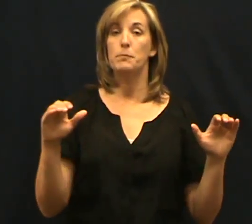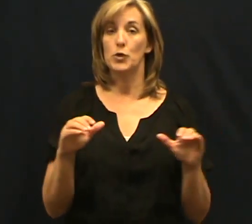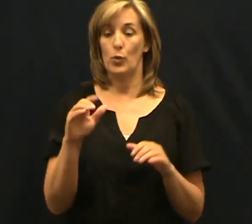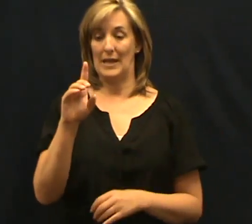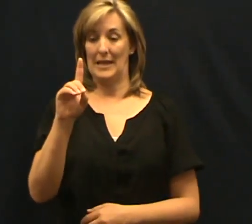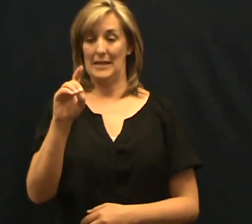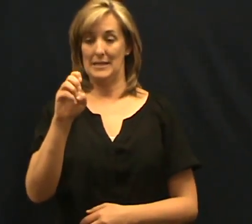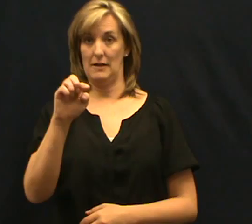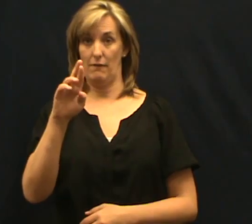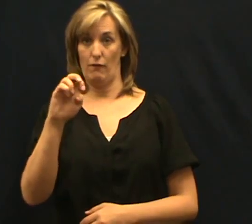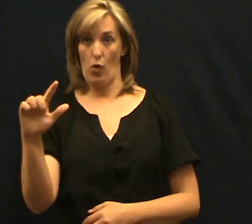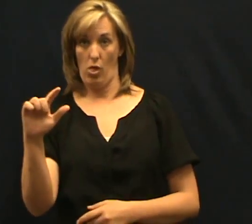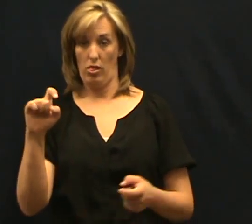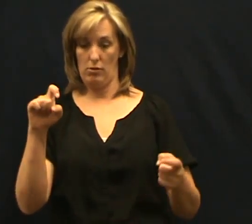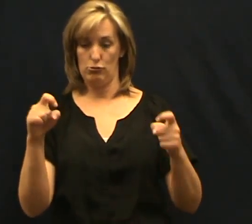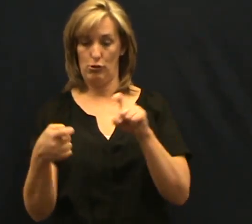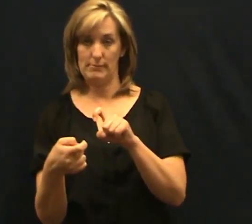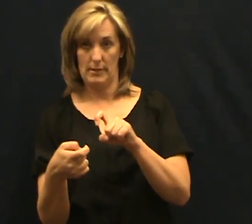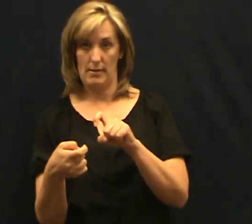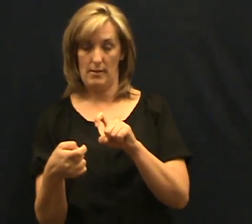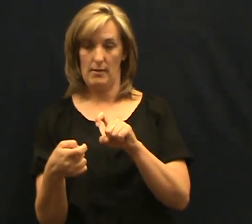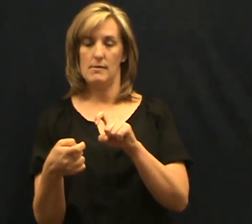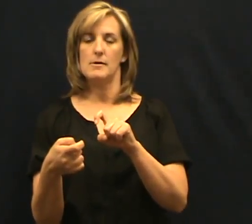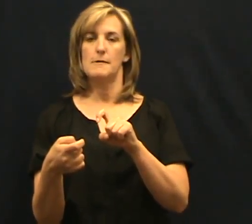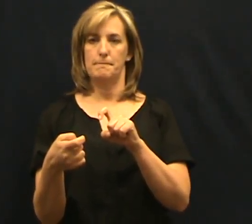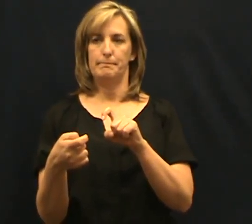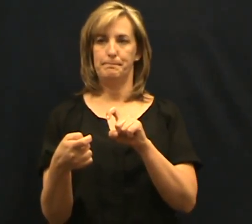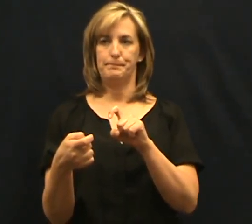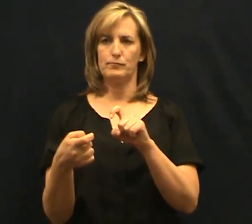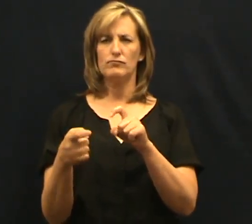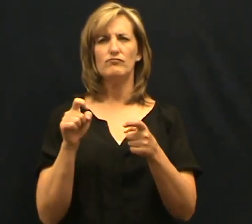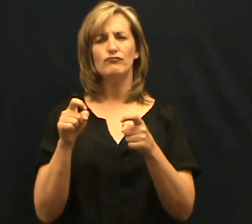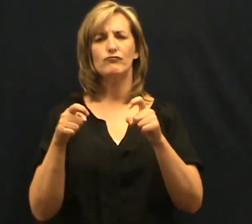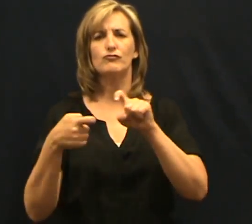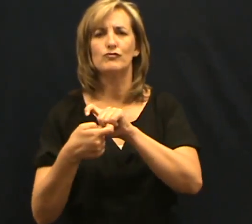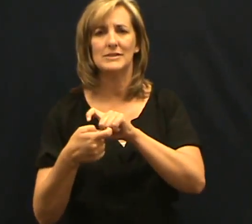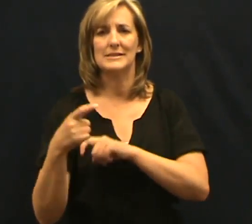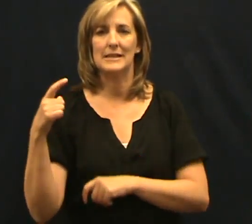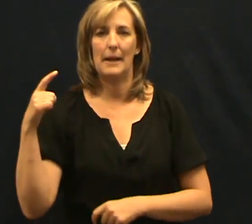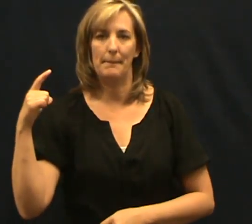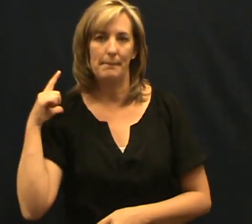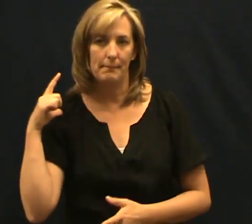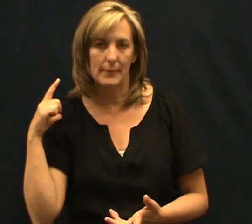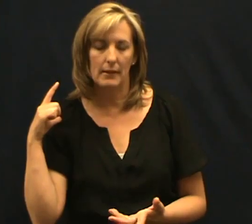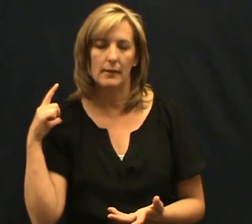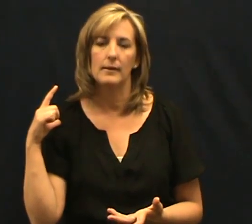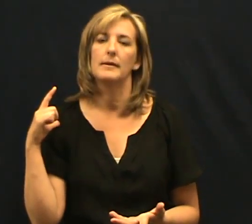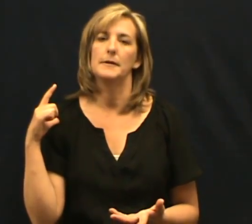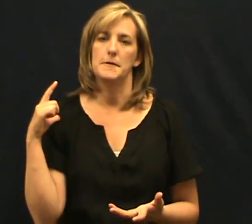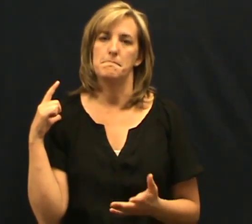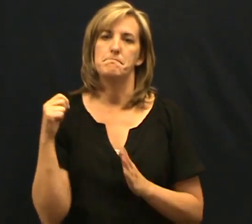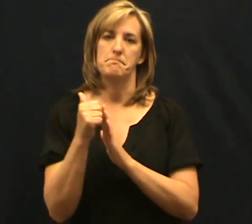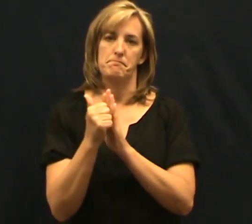adjustment and we are adjusting a liability account, the